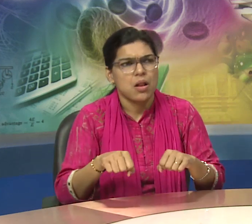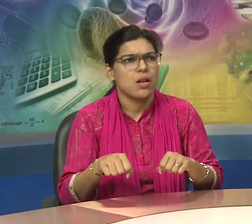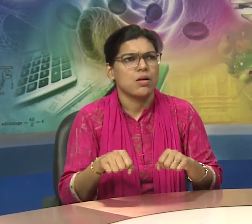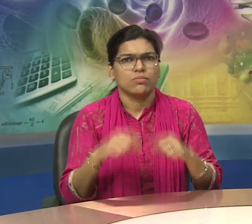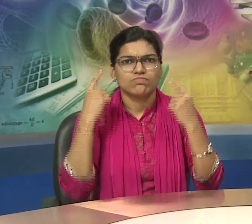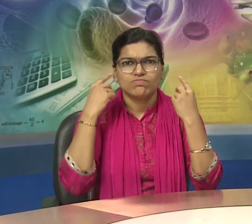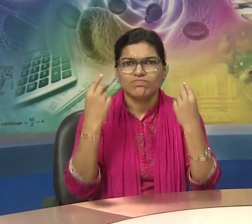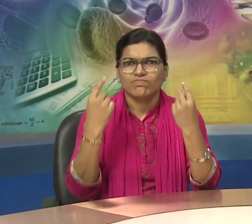Bluetooth,